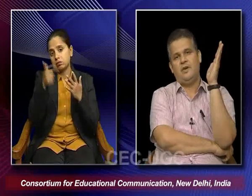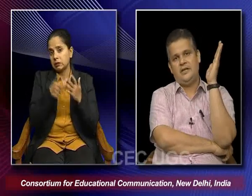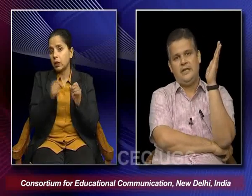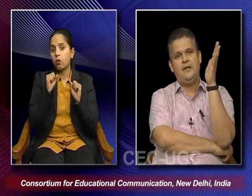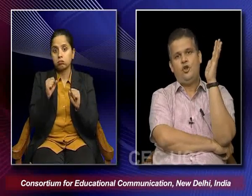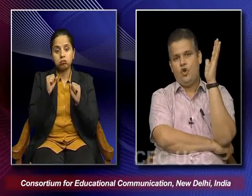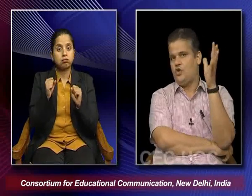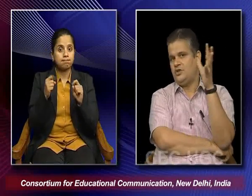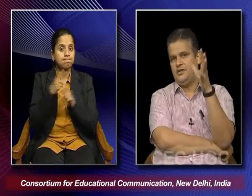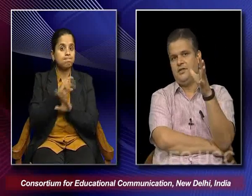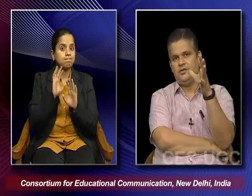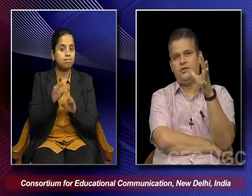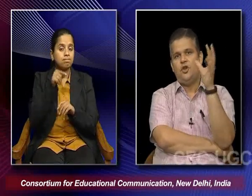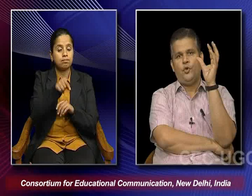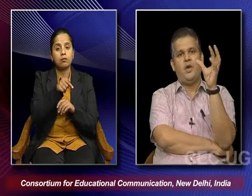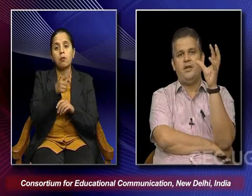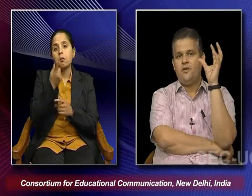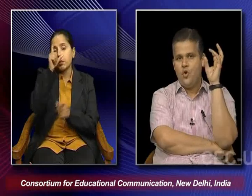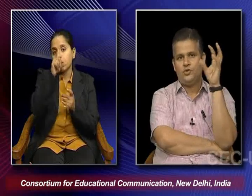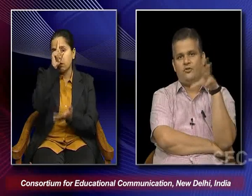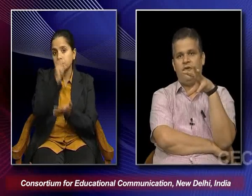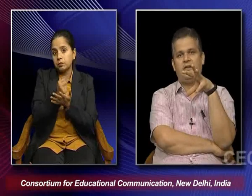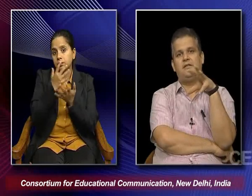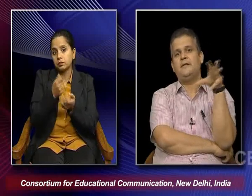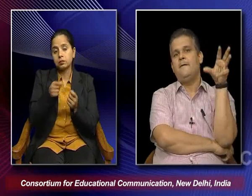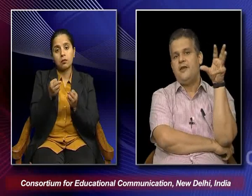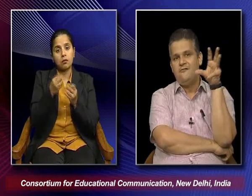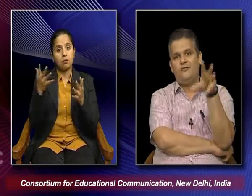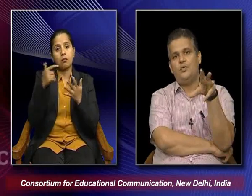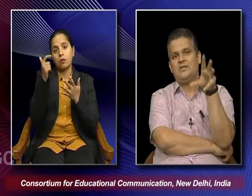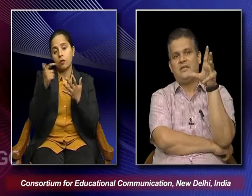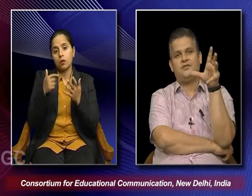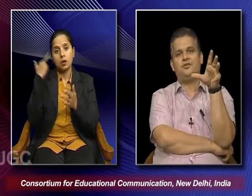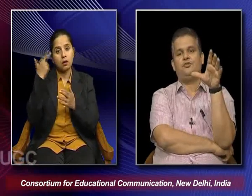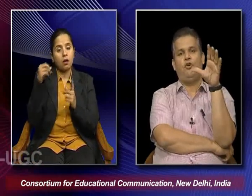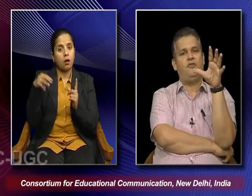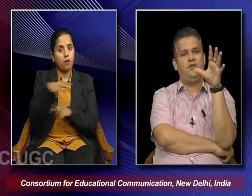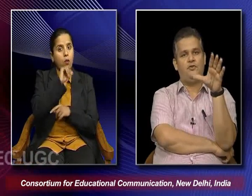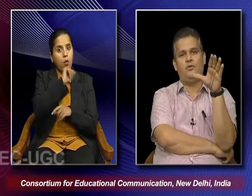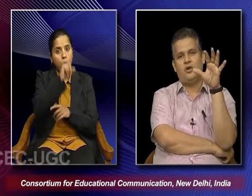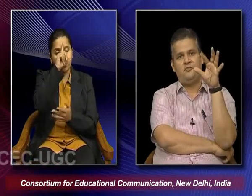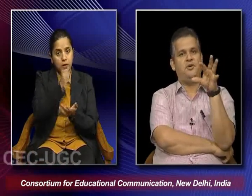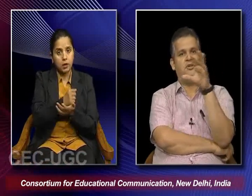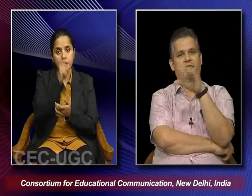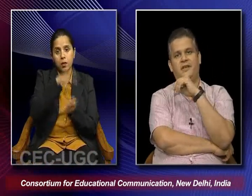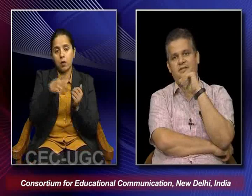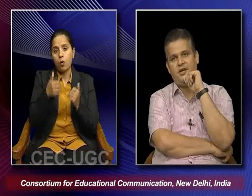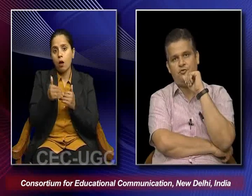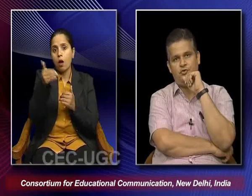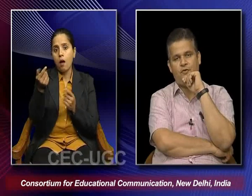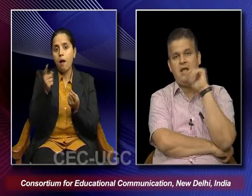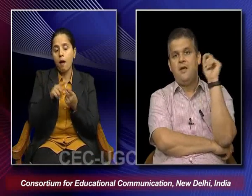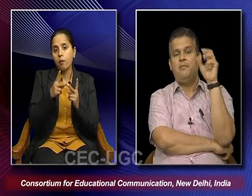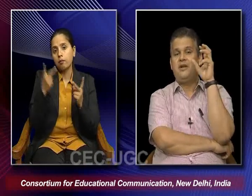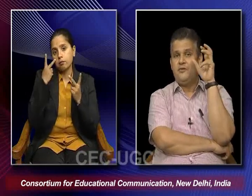a multi-causal decision wherein host of factors influence a decision of individual or community when they decide to